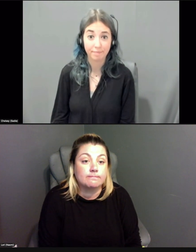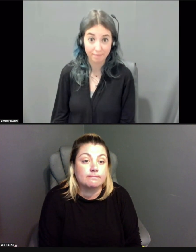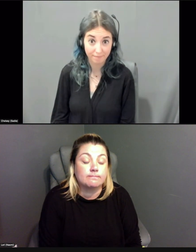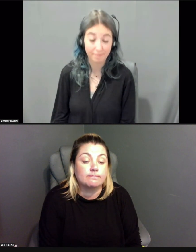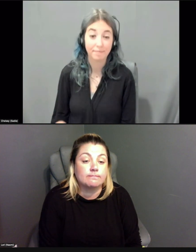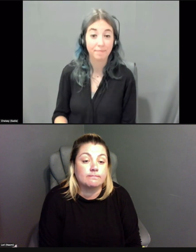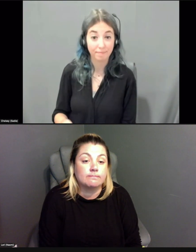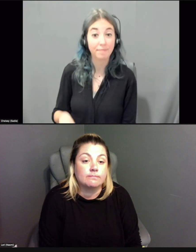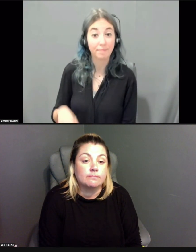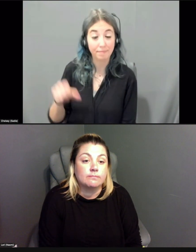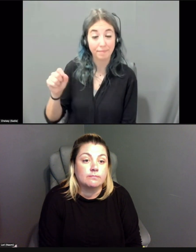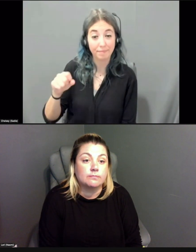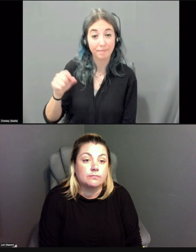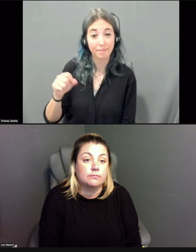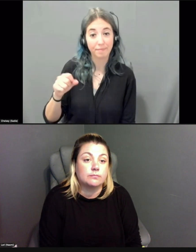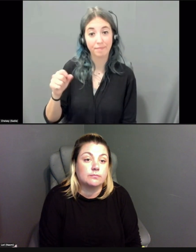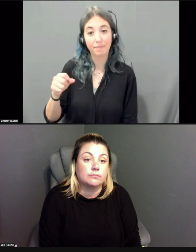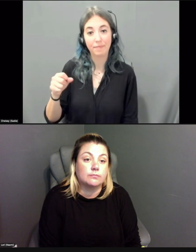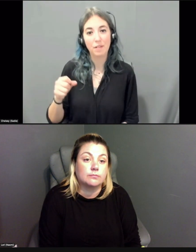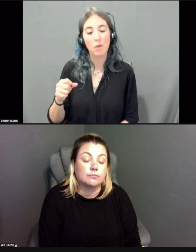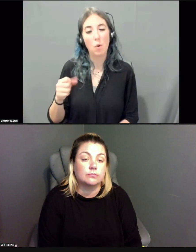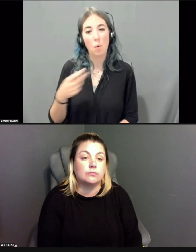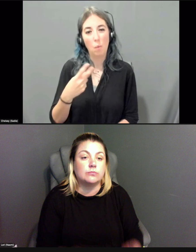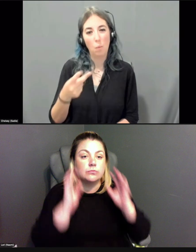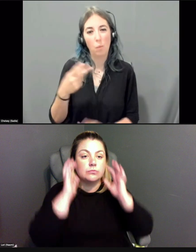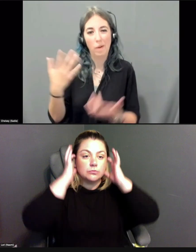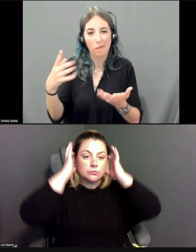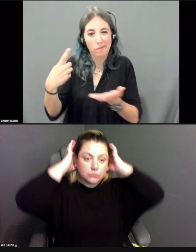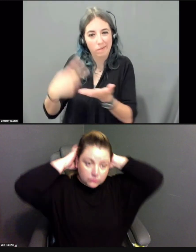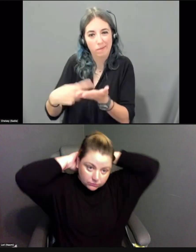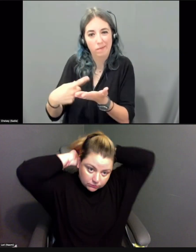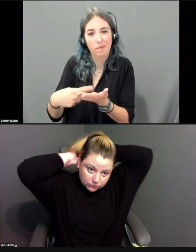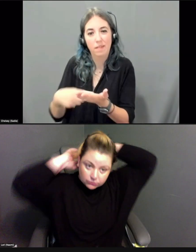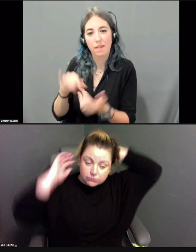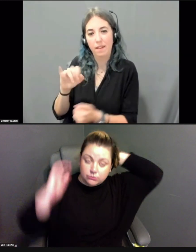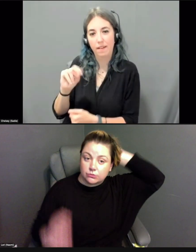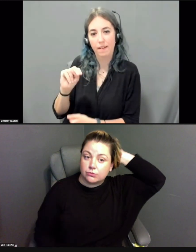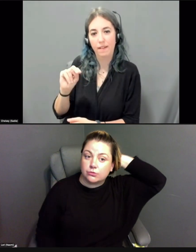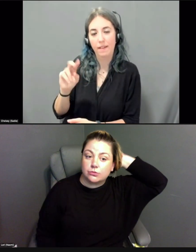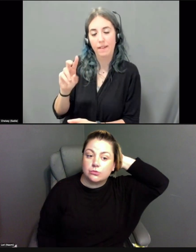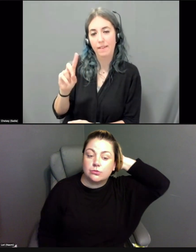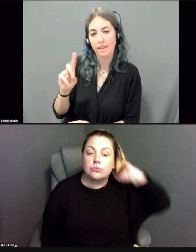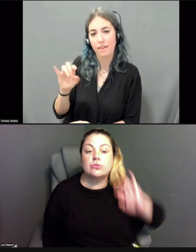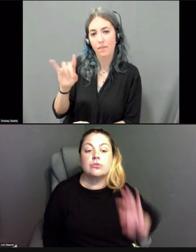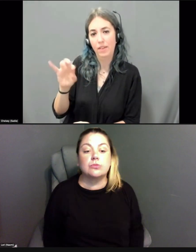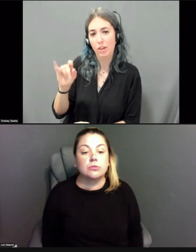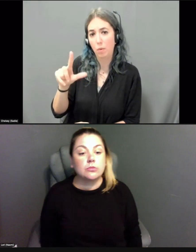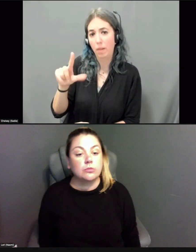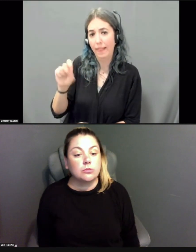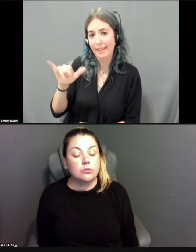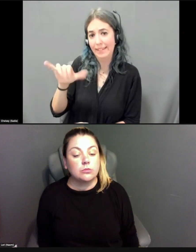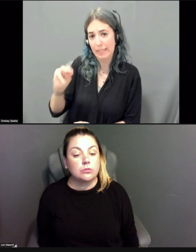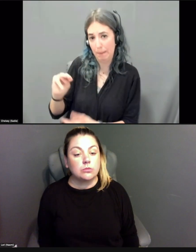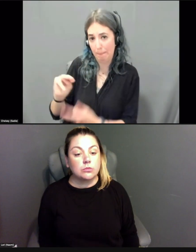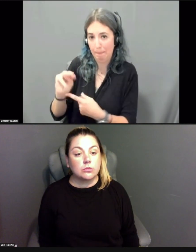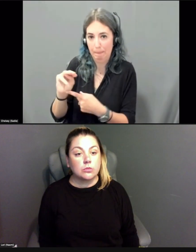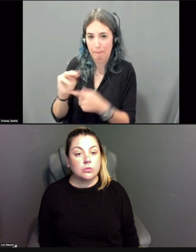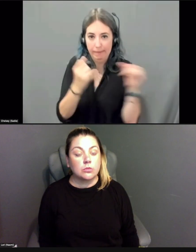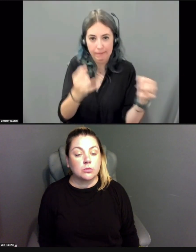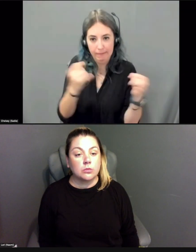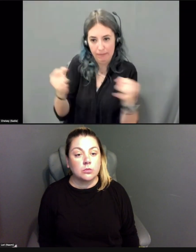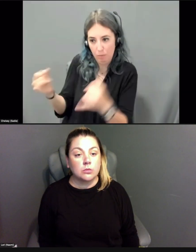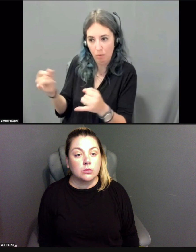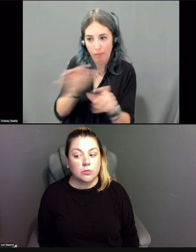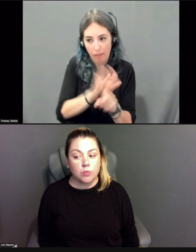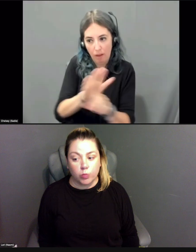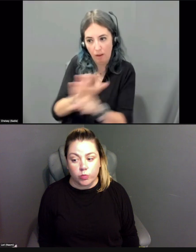is individualism and this idea of personal responsibility versus social